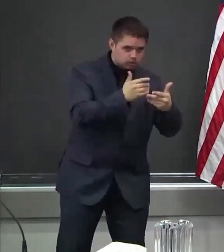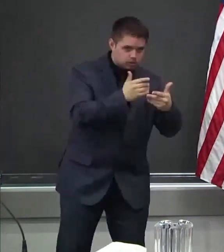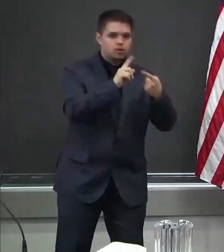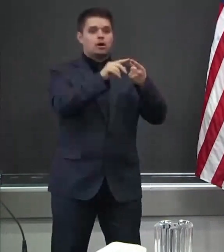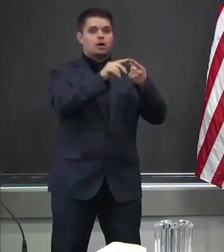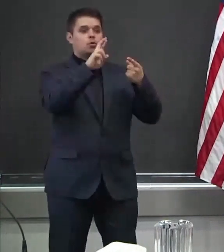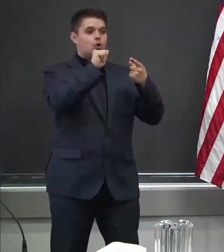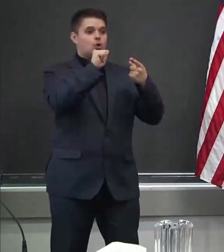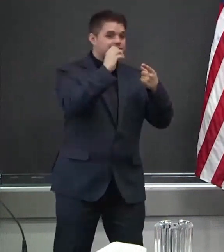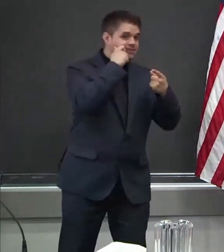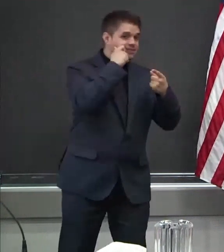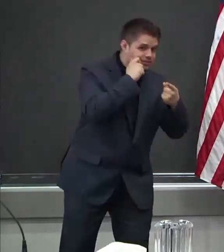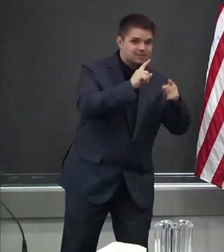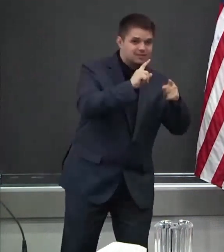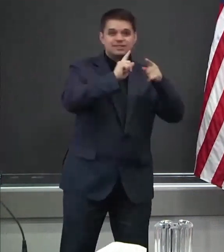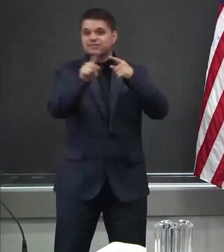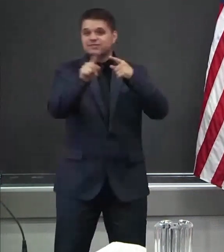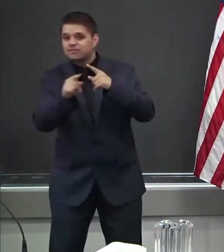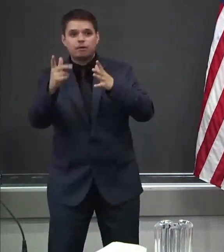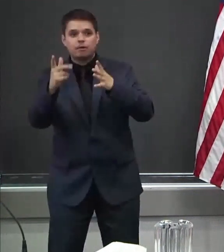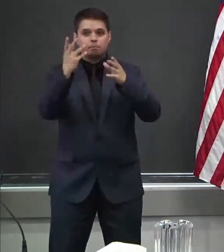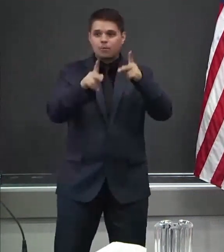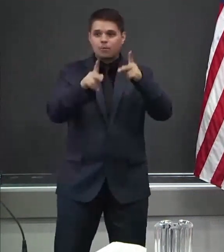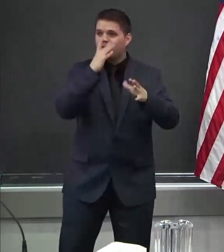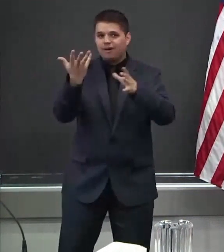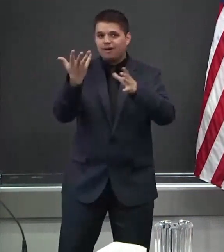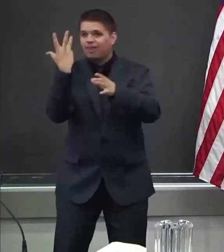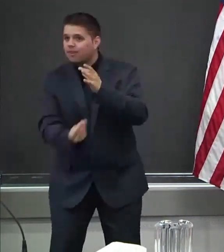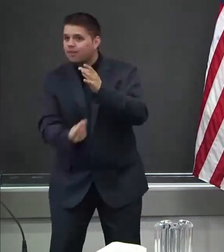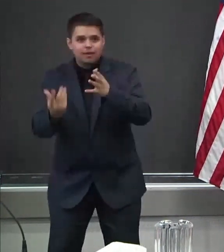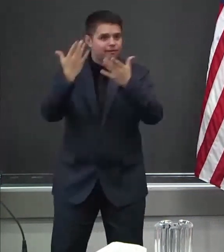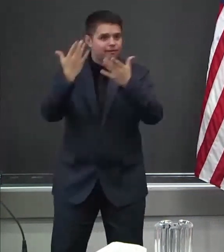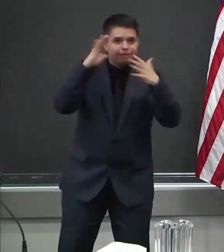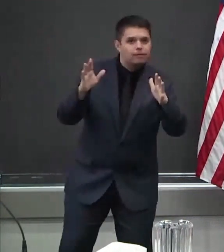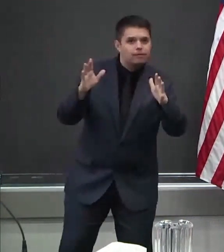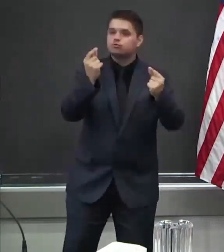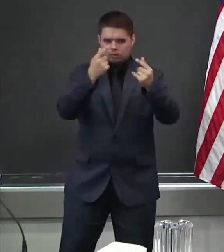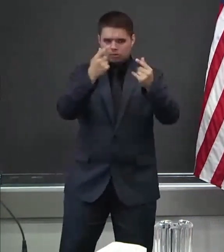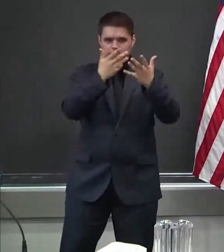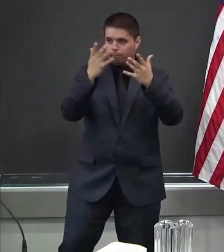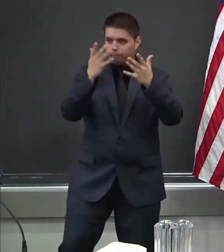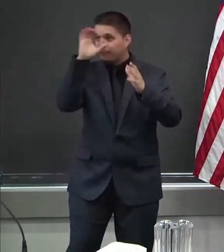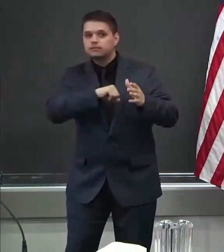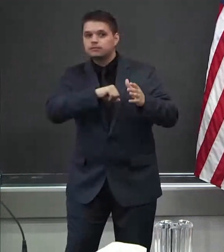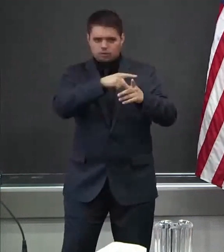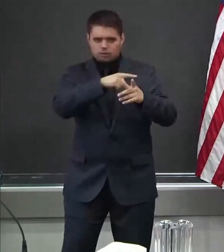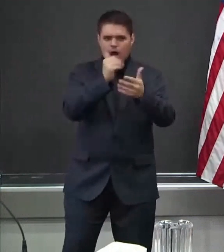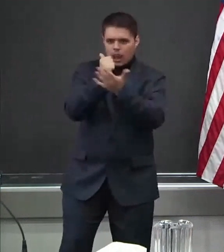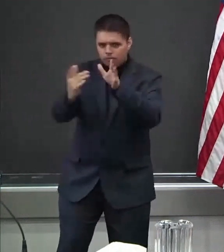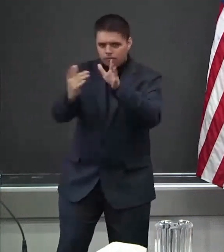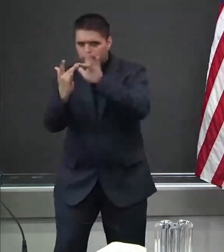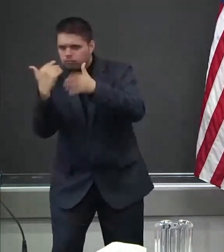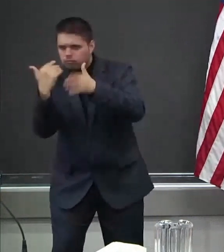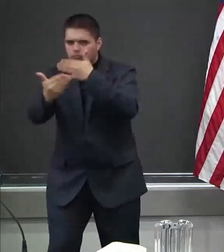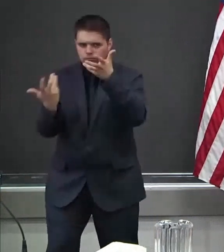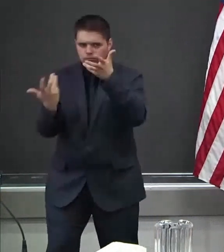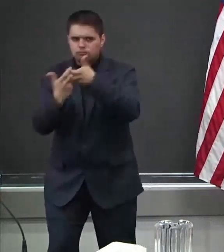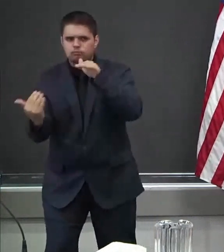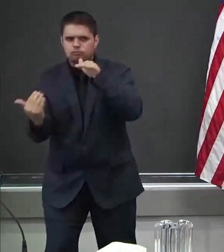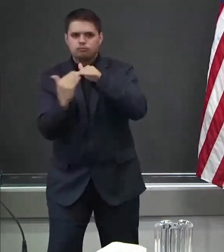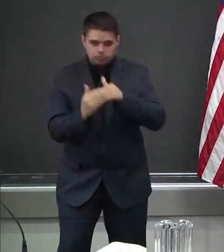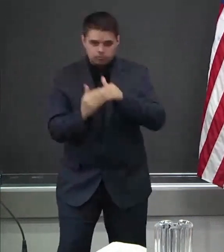We have been setting up community-based testing sites in Portland, Salem, and Woodburn, and